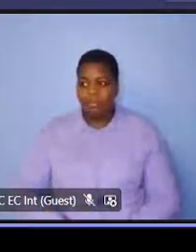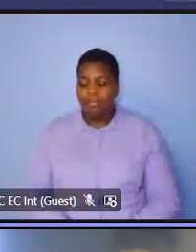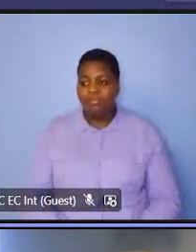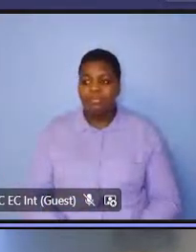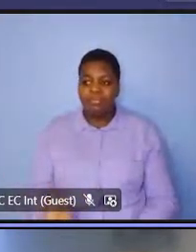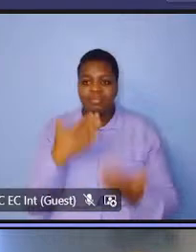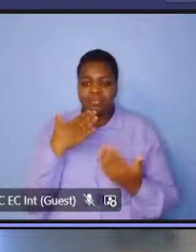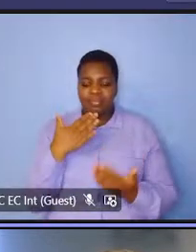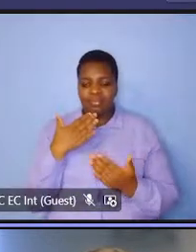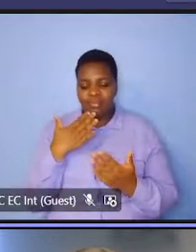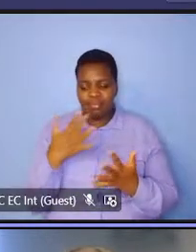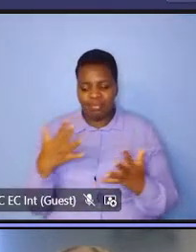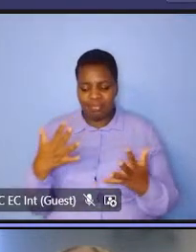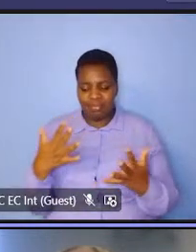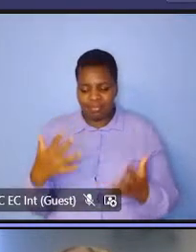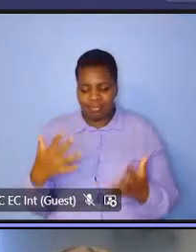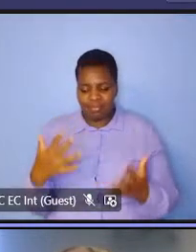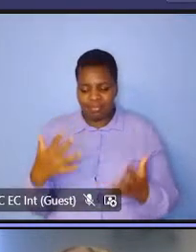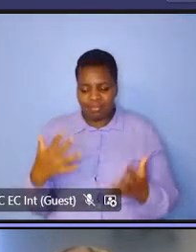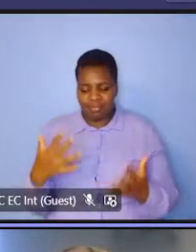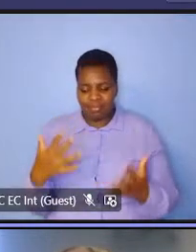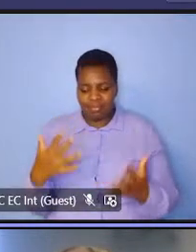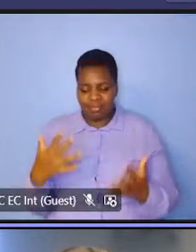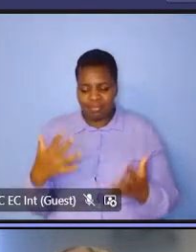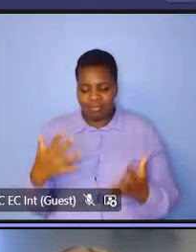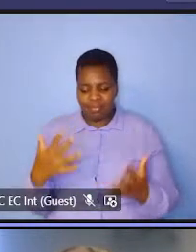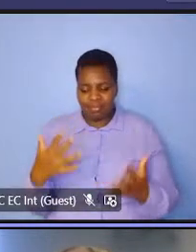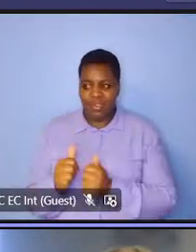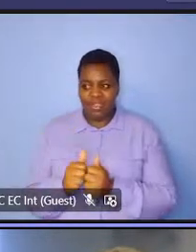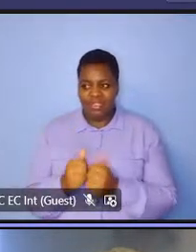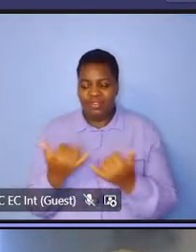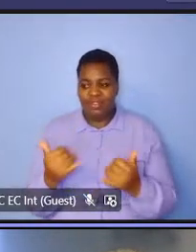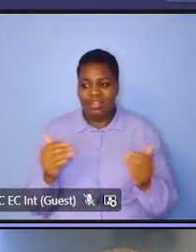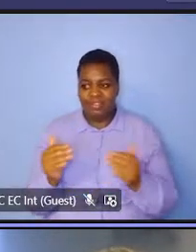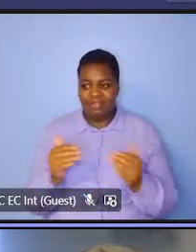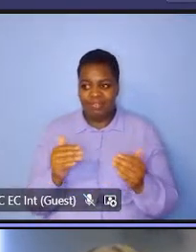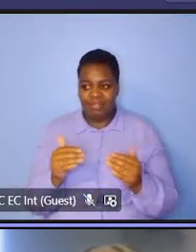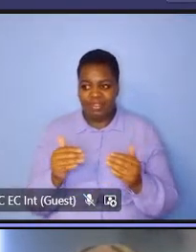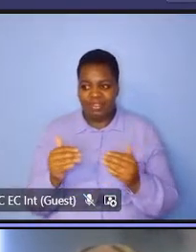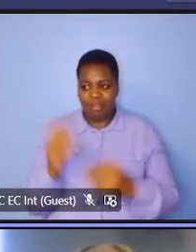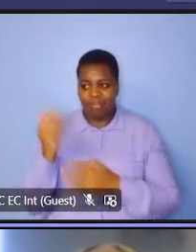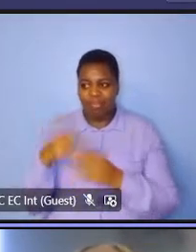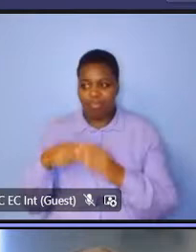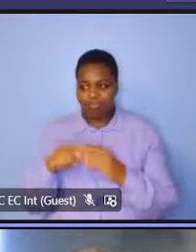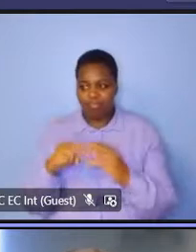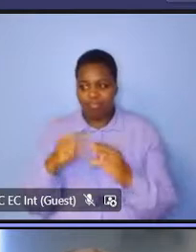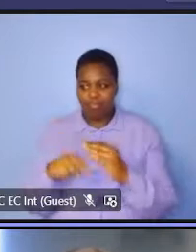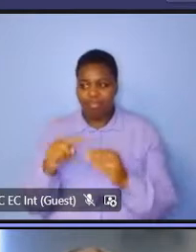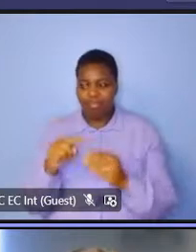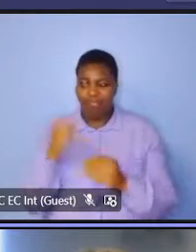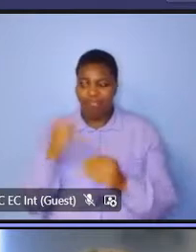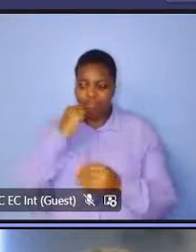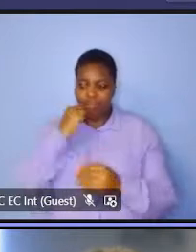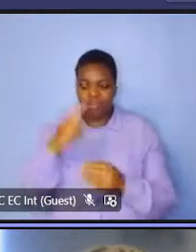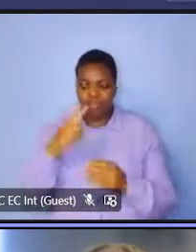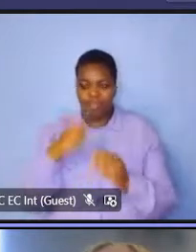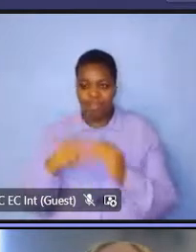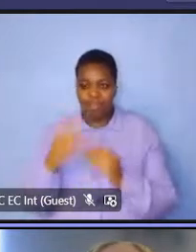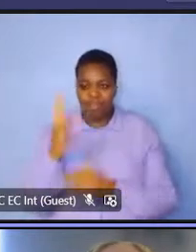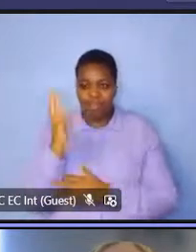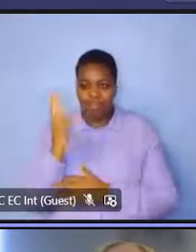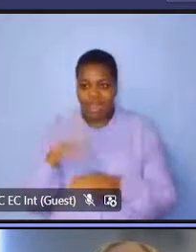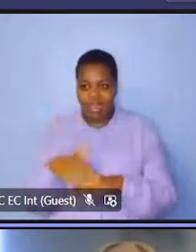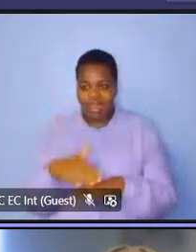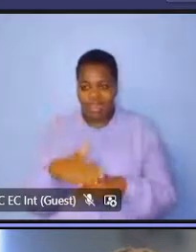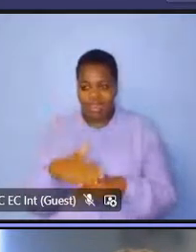Thank you so much, and sincerest apologies. I'm the one who caused that delay by sending the presentation a bit too late. As I said,